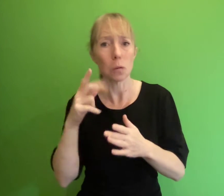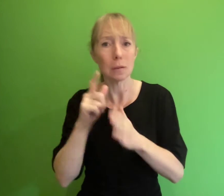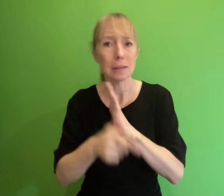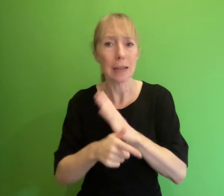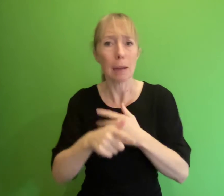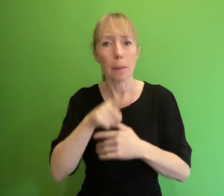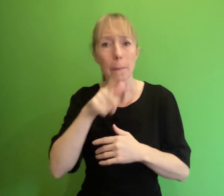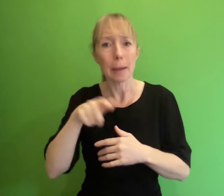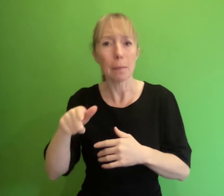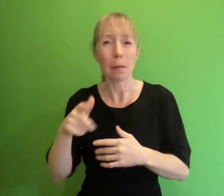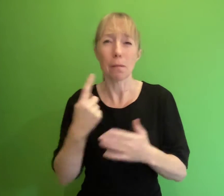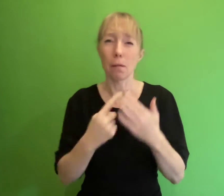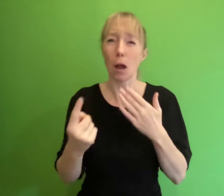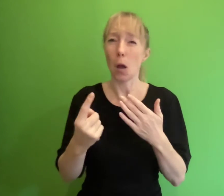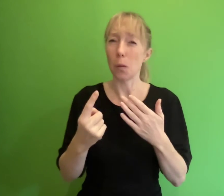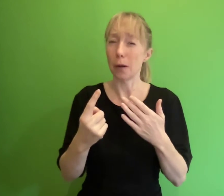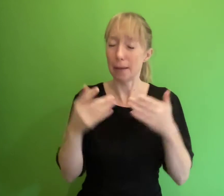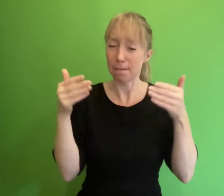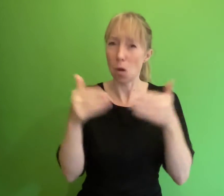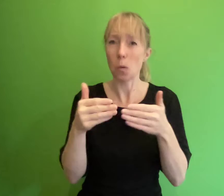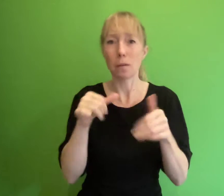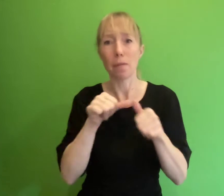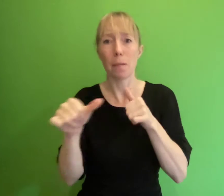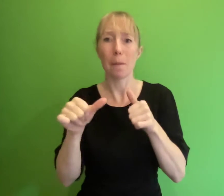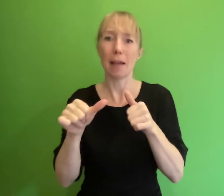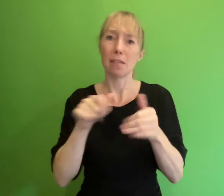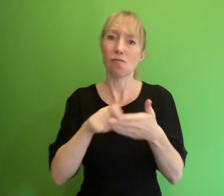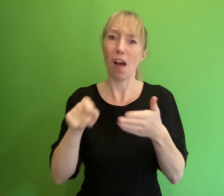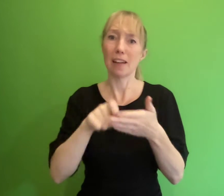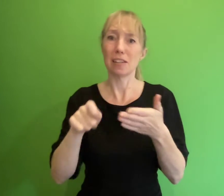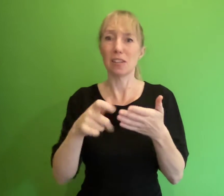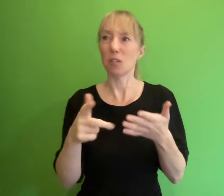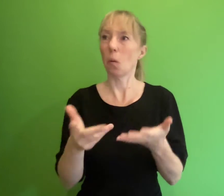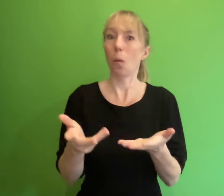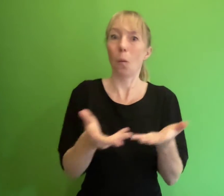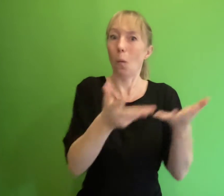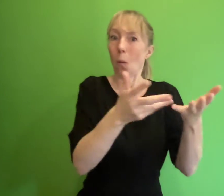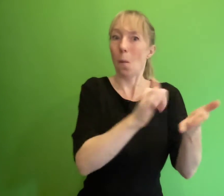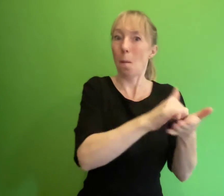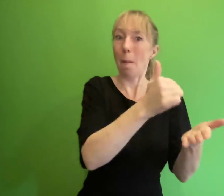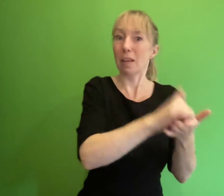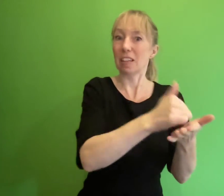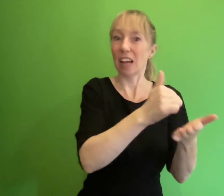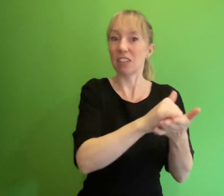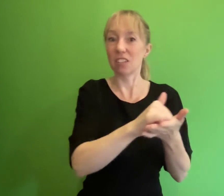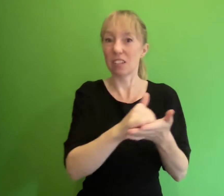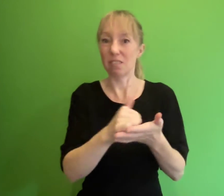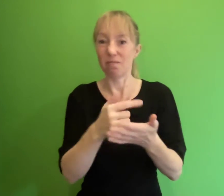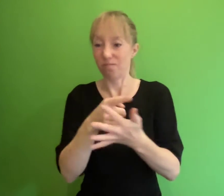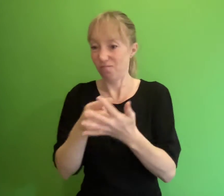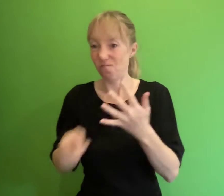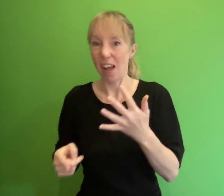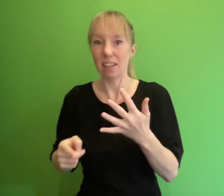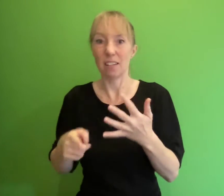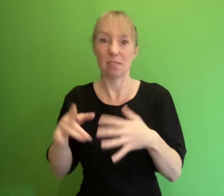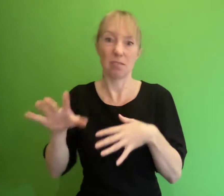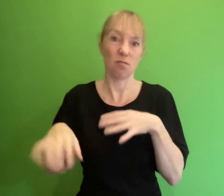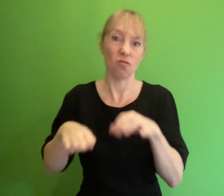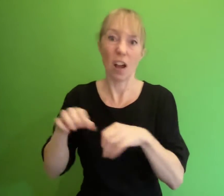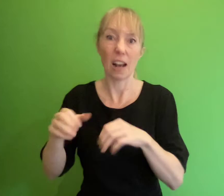best writers, who get shipped off for publication, while the rest are left to struggle on without mentoring or support. We need to see